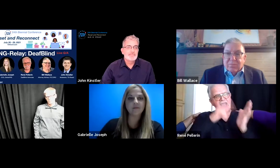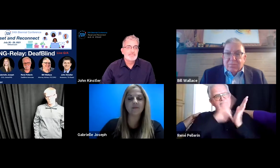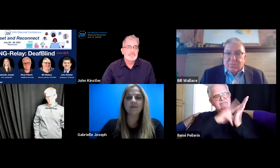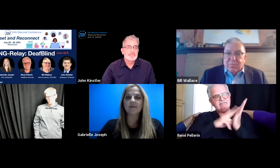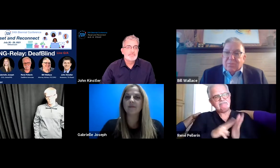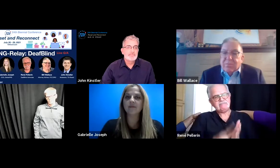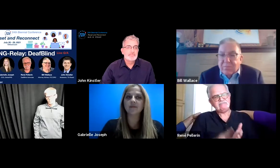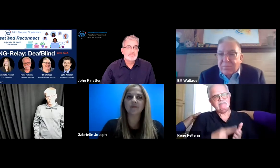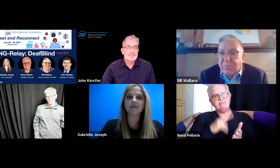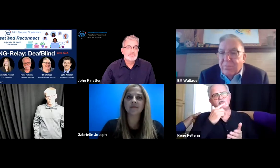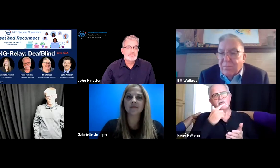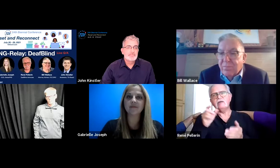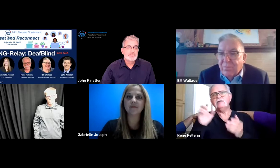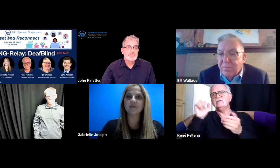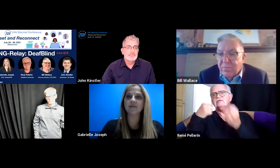And